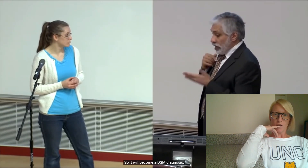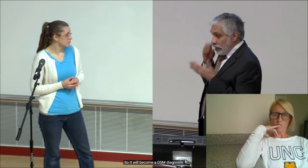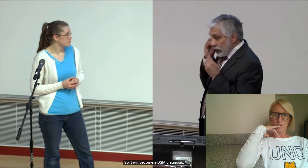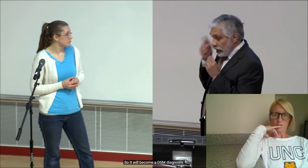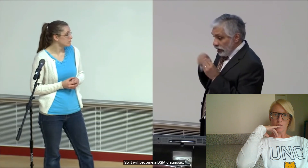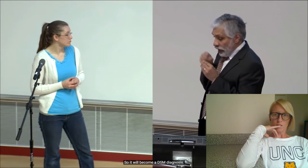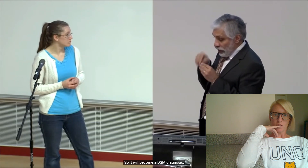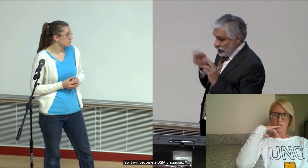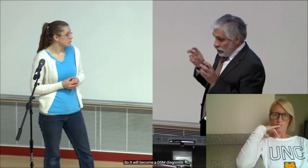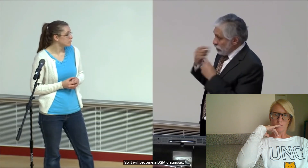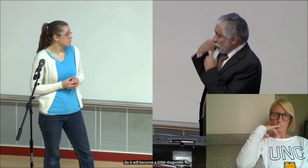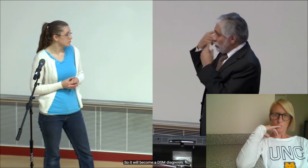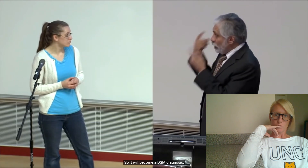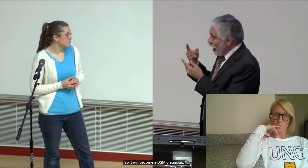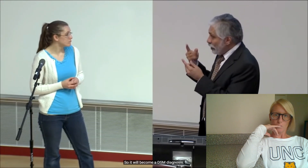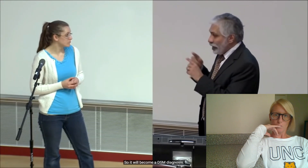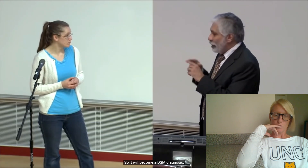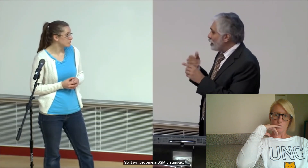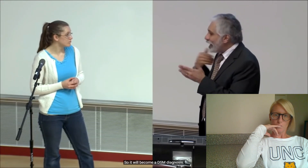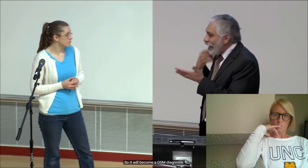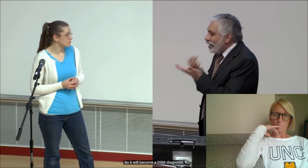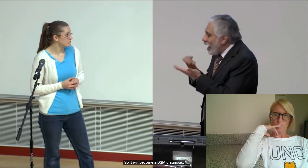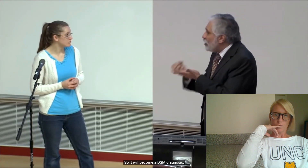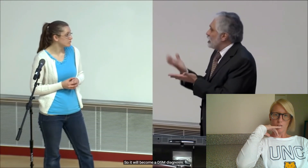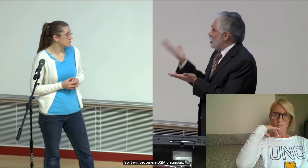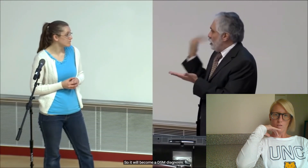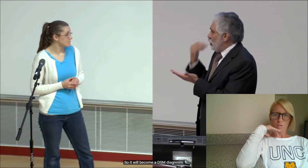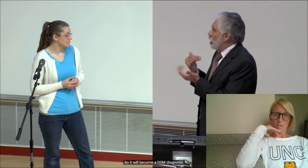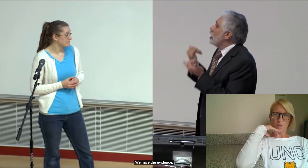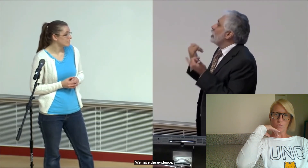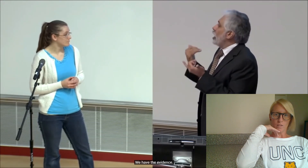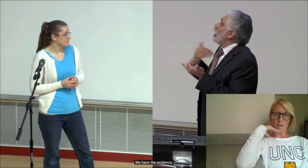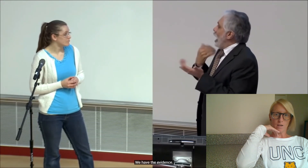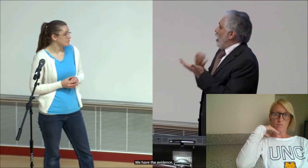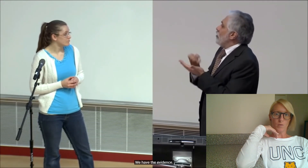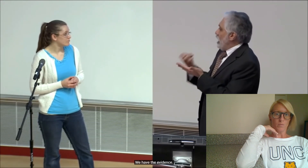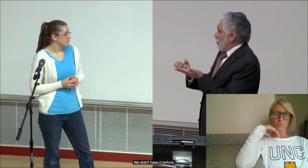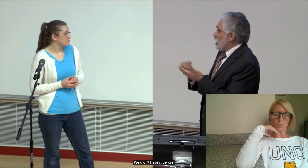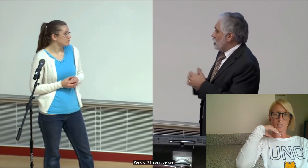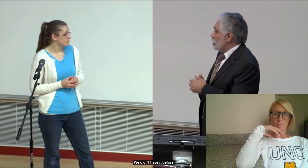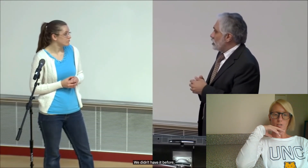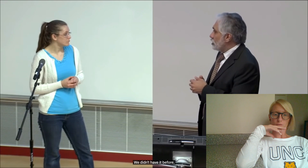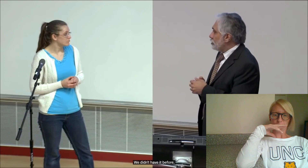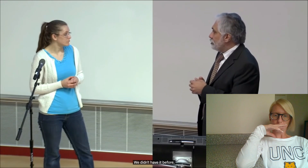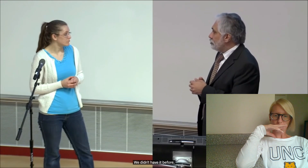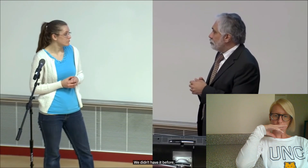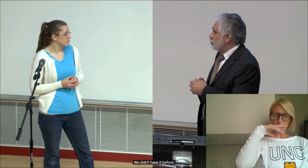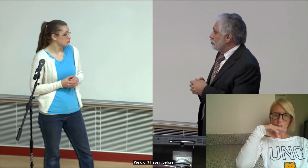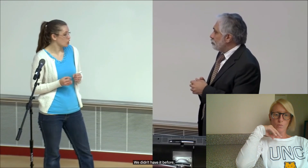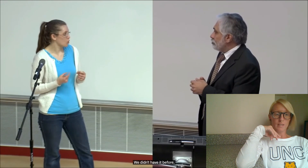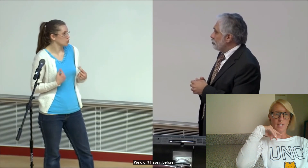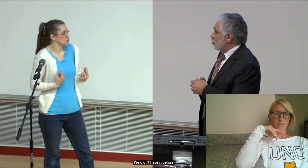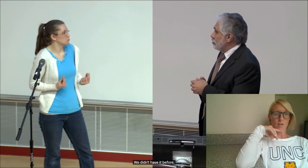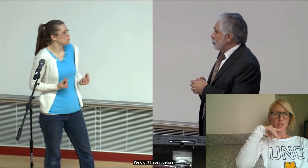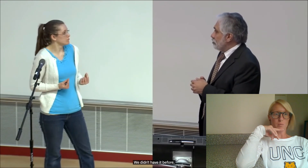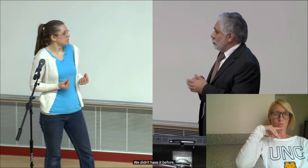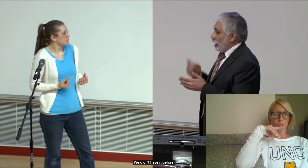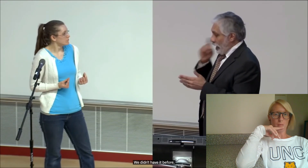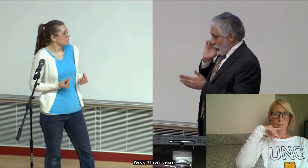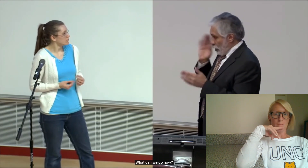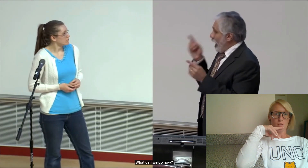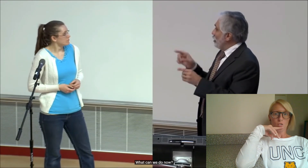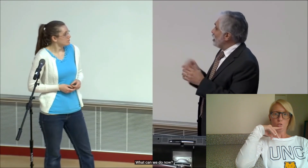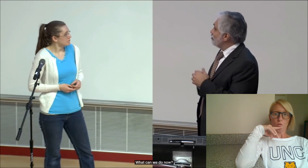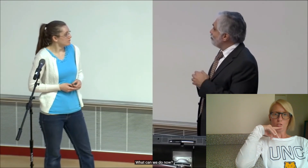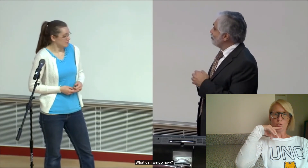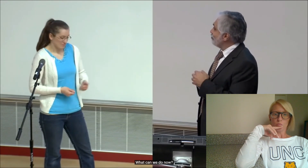this, We've so got it will evidence of become this. a DSM diagnosis. We And have we the have evidence, from we a didn't long have time it ago. before. and we didn't have the evidence before.